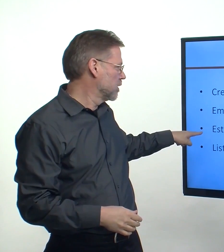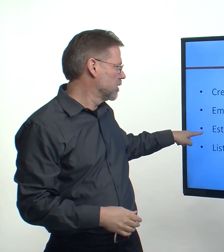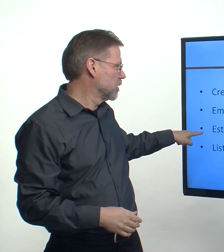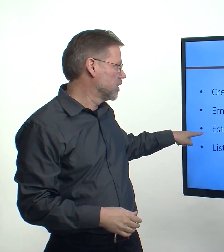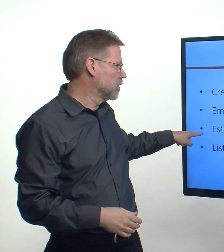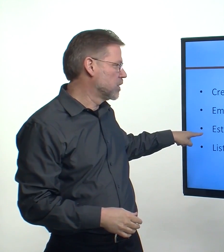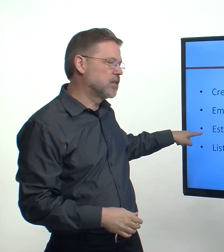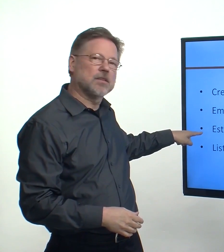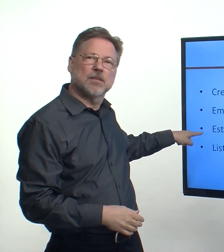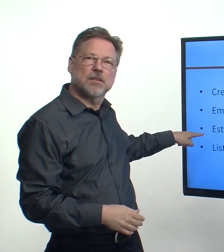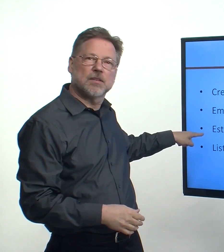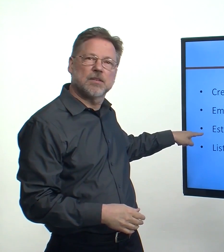Next,